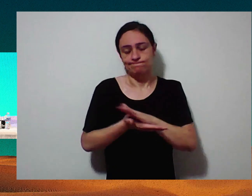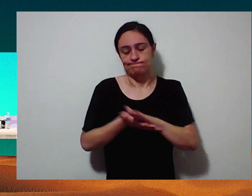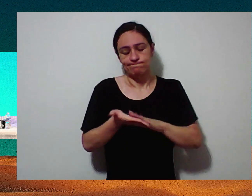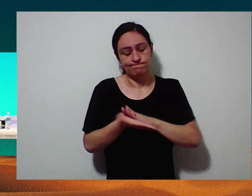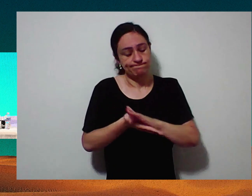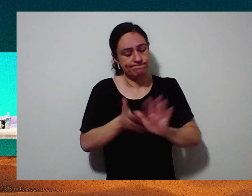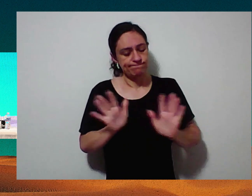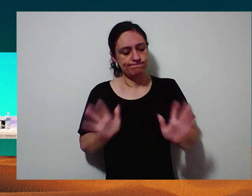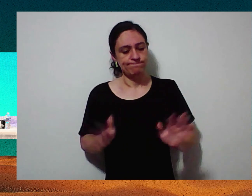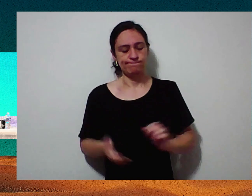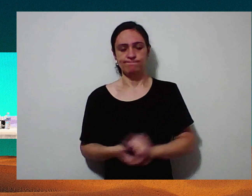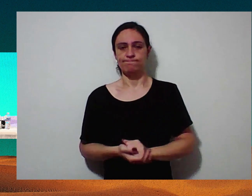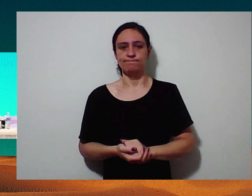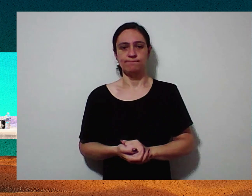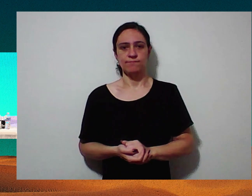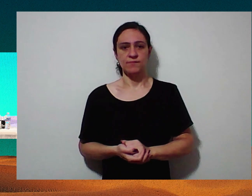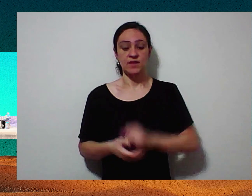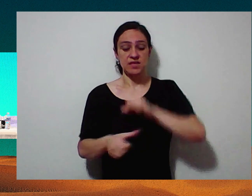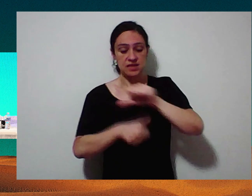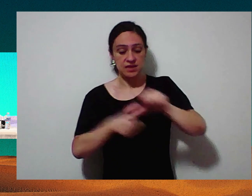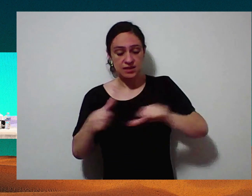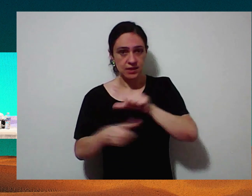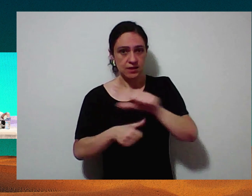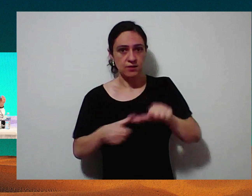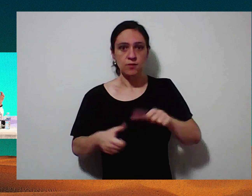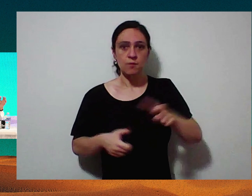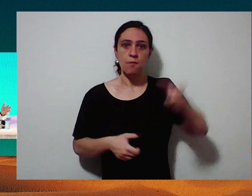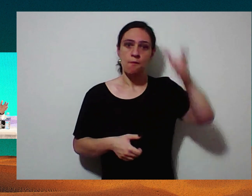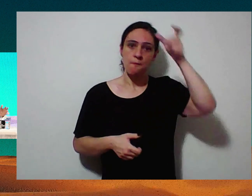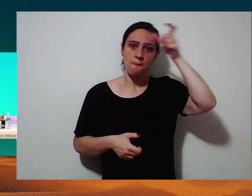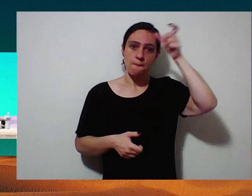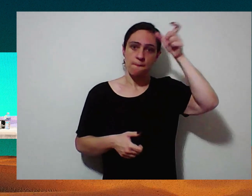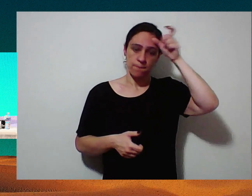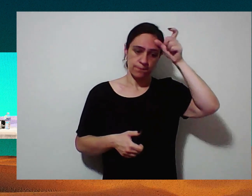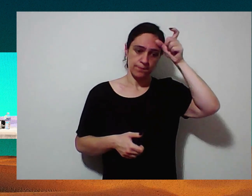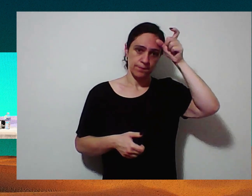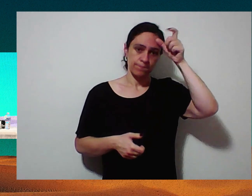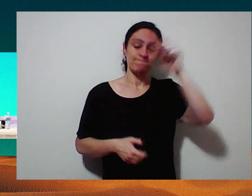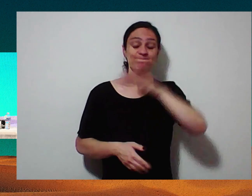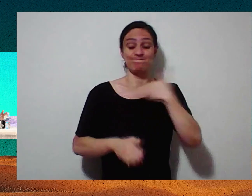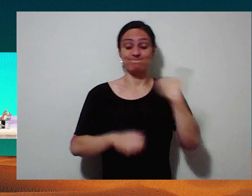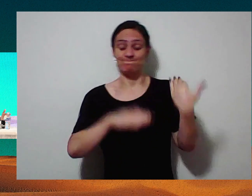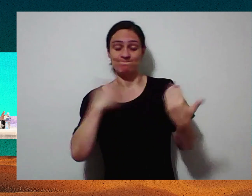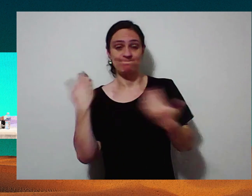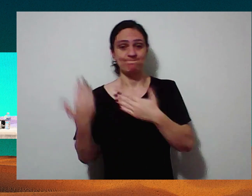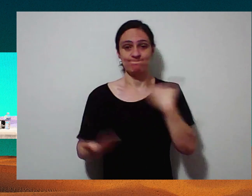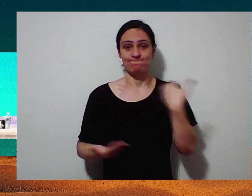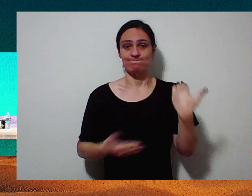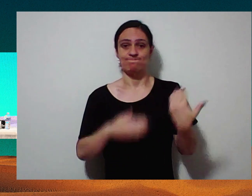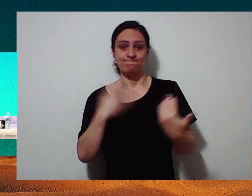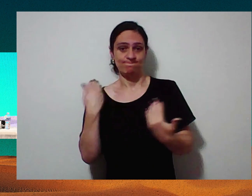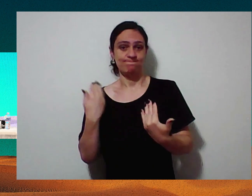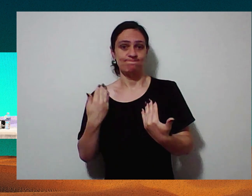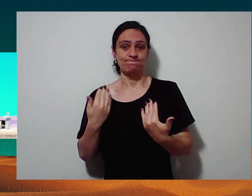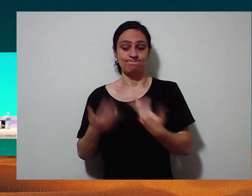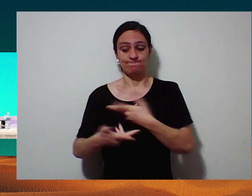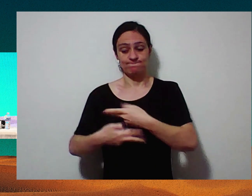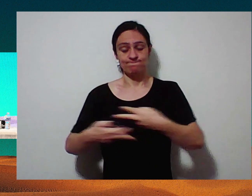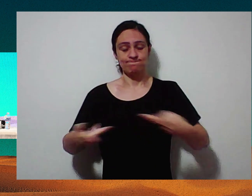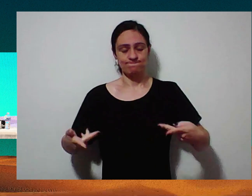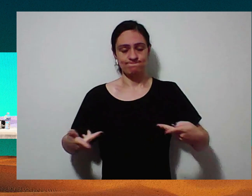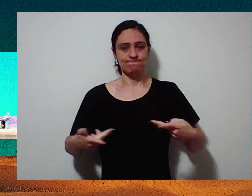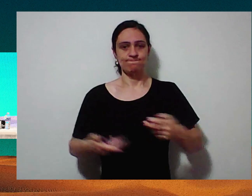se tornou o homicida, He became the murderer, o diabo, the devil. vosso pai. Ele